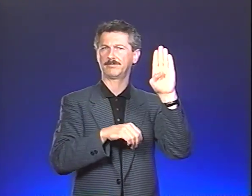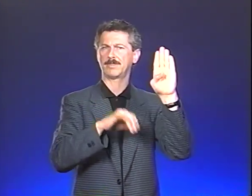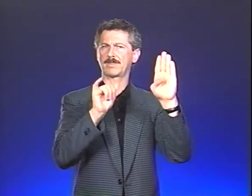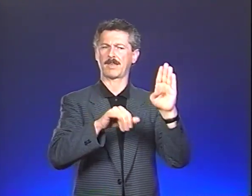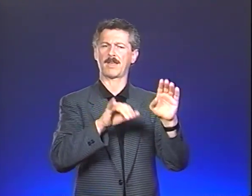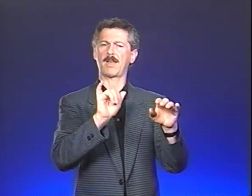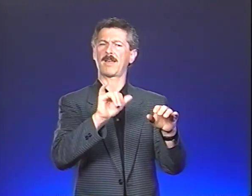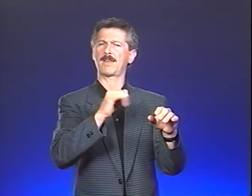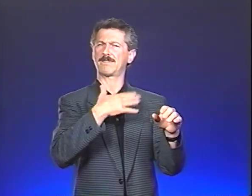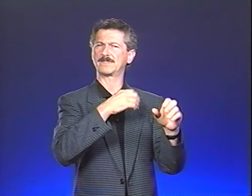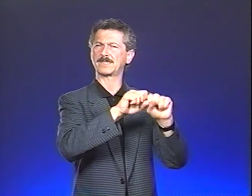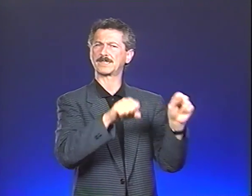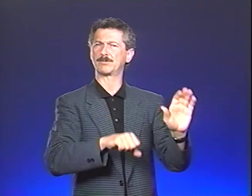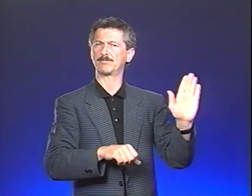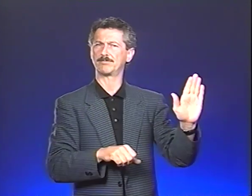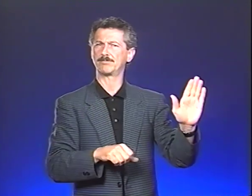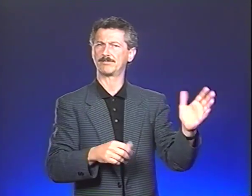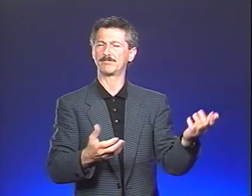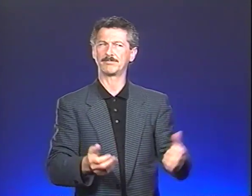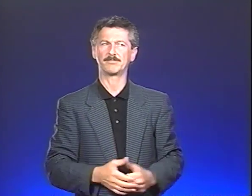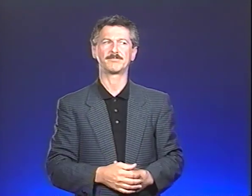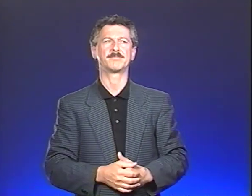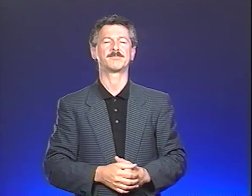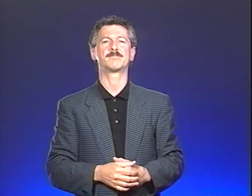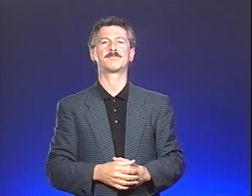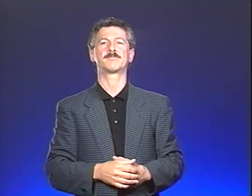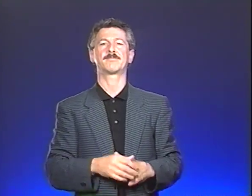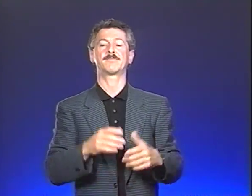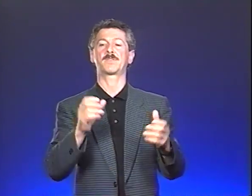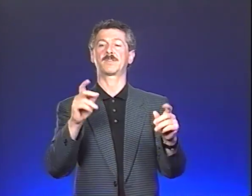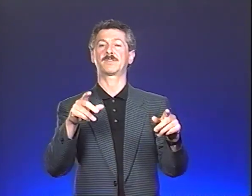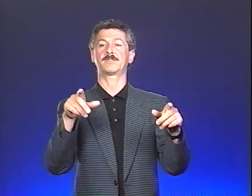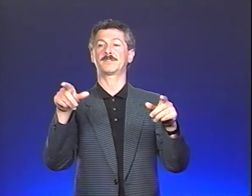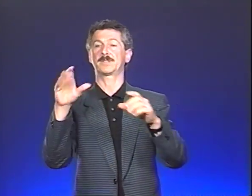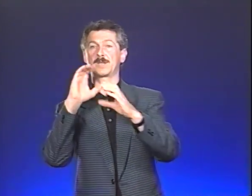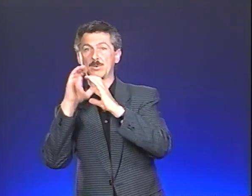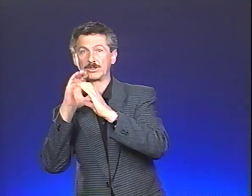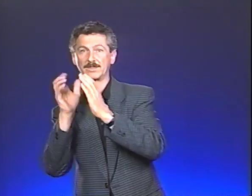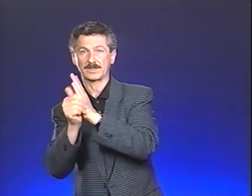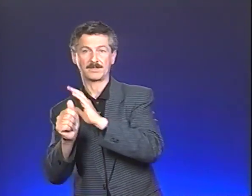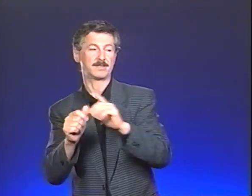non-dominant hand takes the B hand shape. So these are examples of the systematic manipulation of symbols.